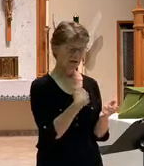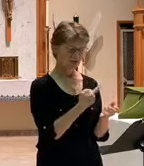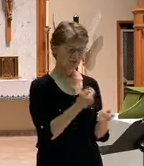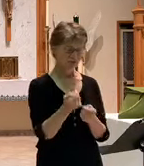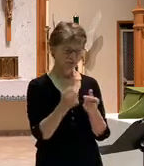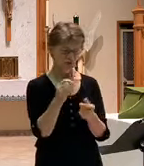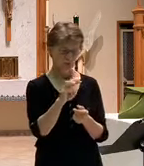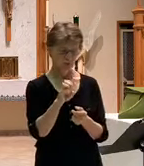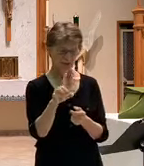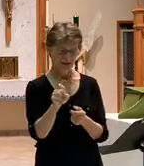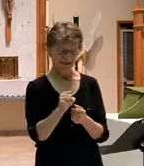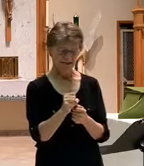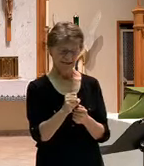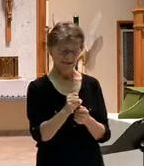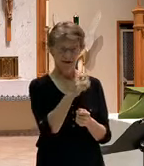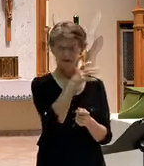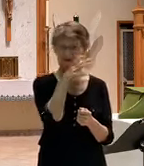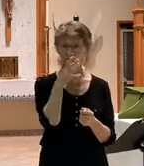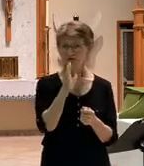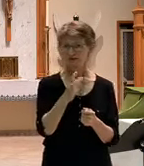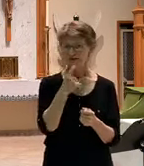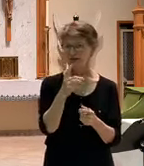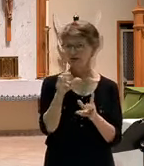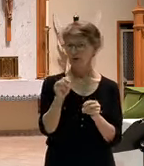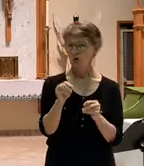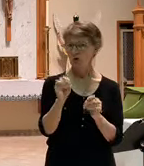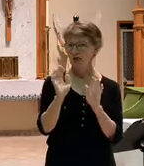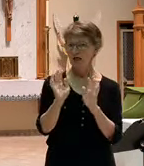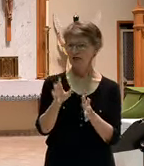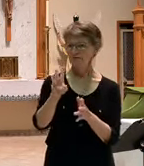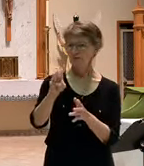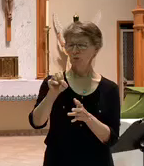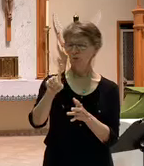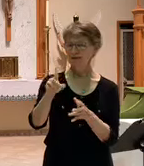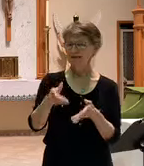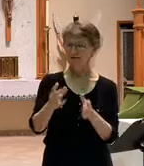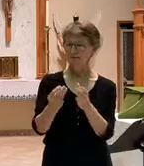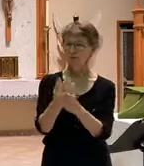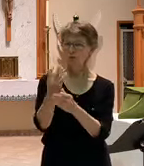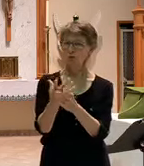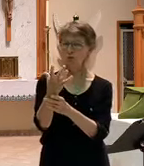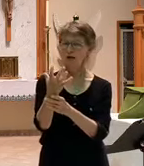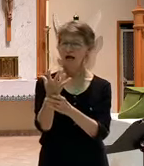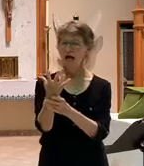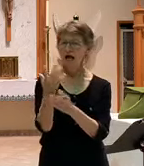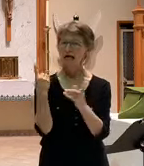No, let them grow together until harvest.